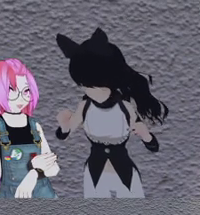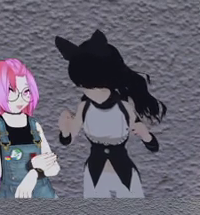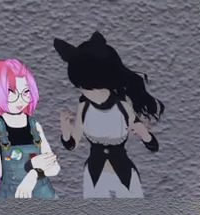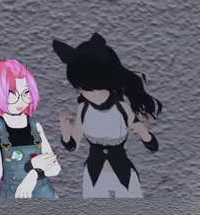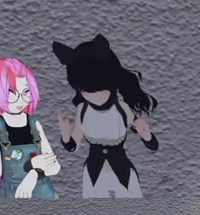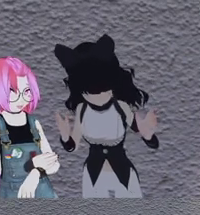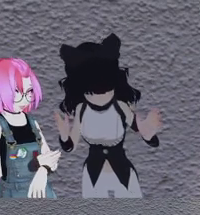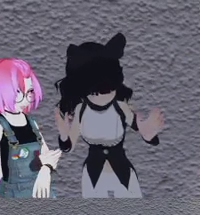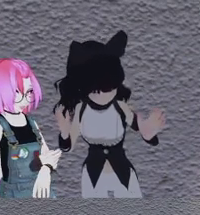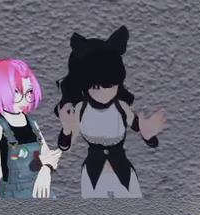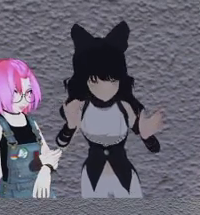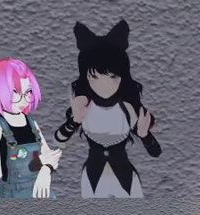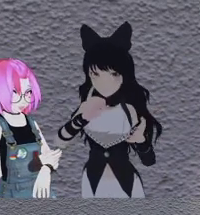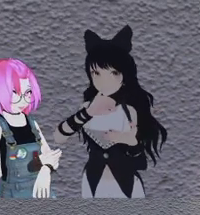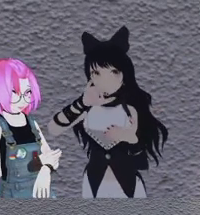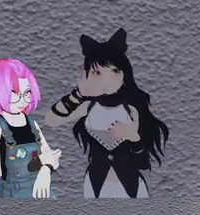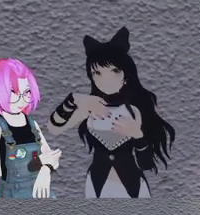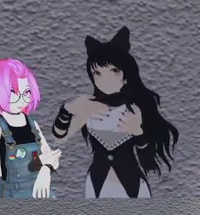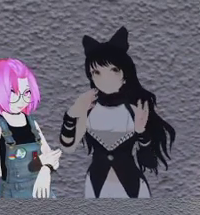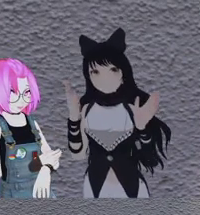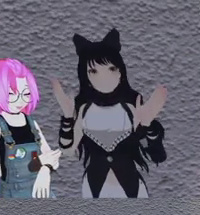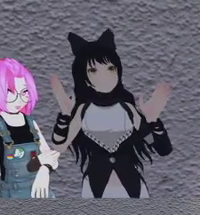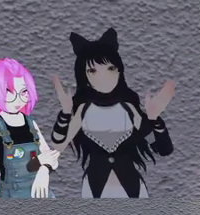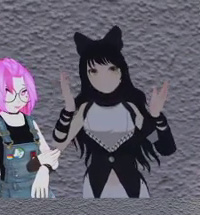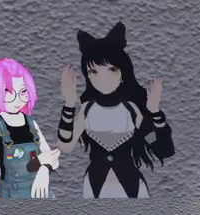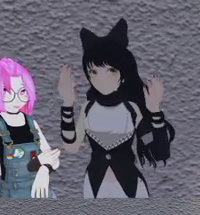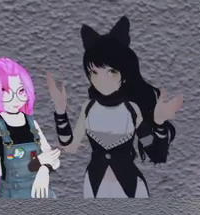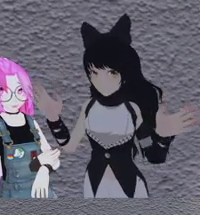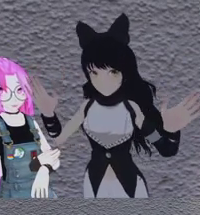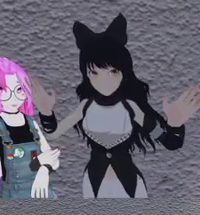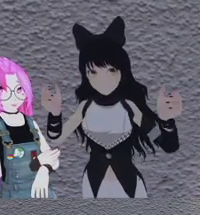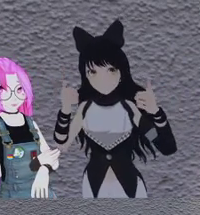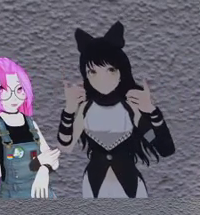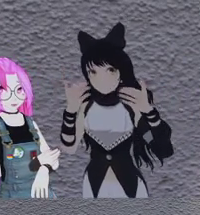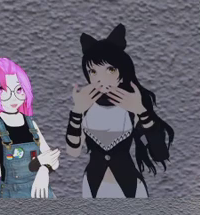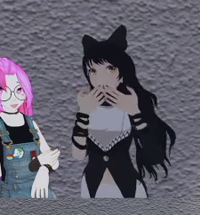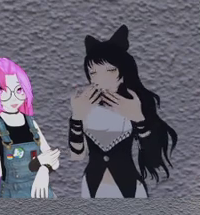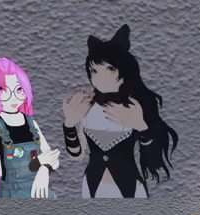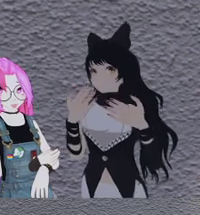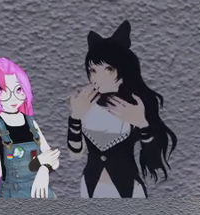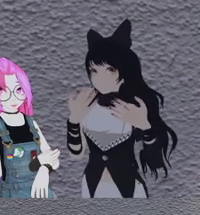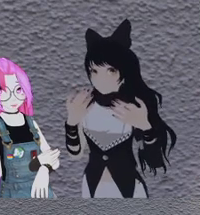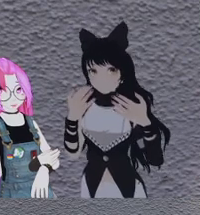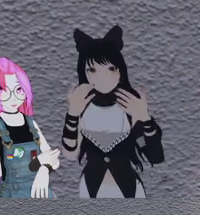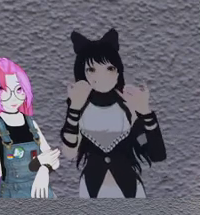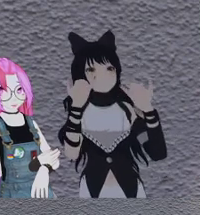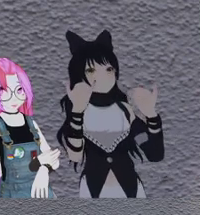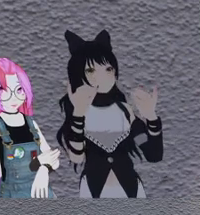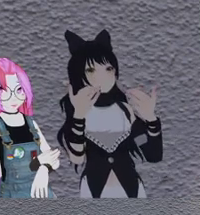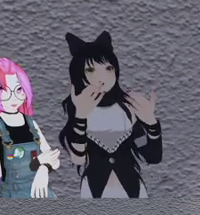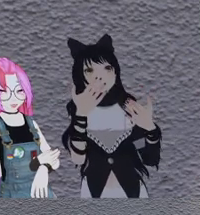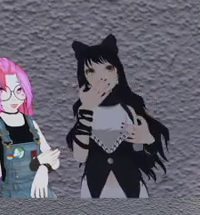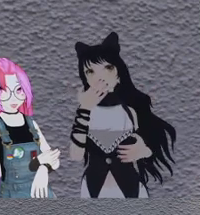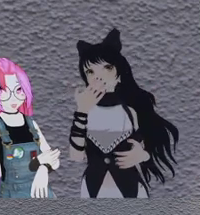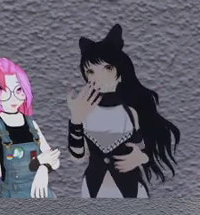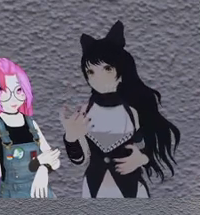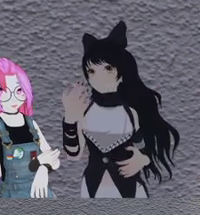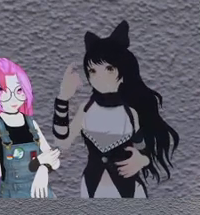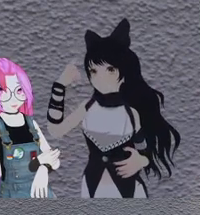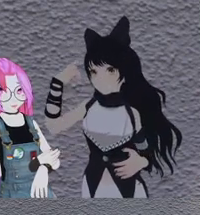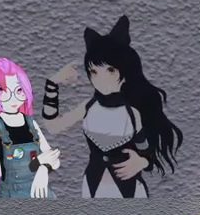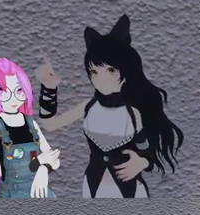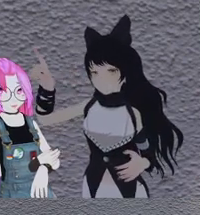All right. Thank you guys. I think we're done. Okay. That's all. We're finished now. Thank